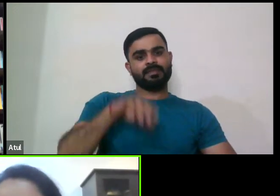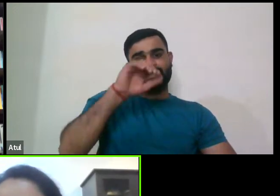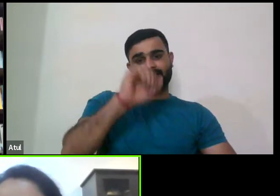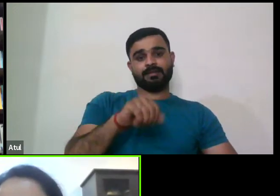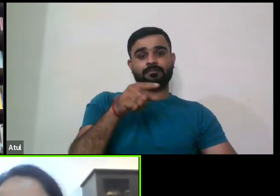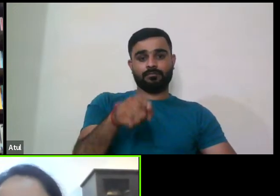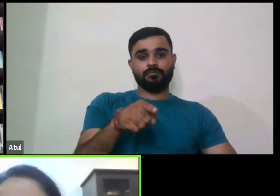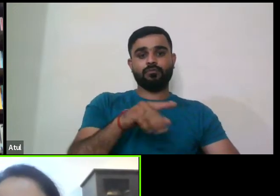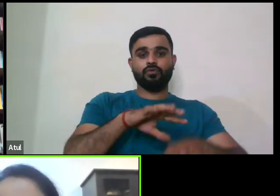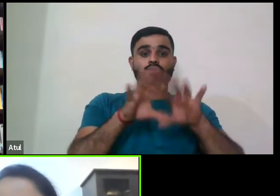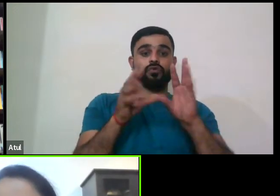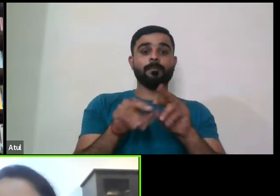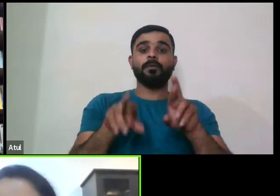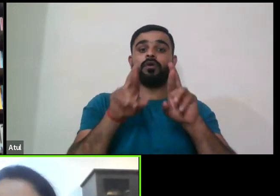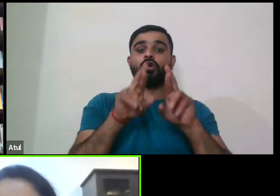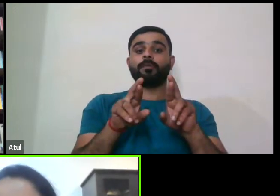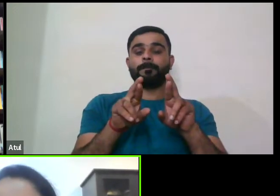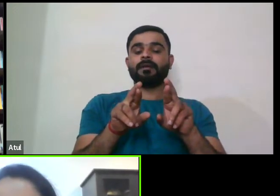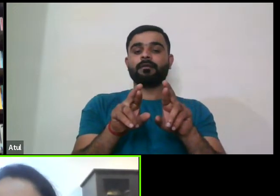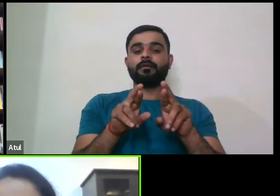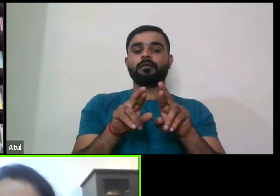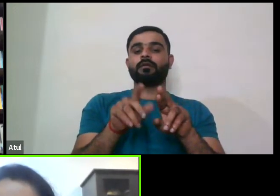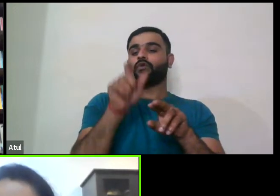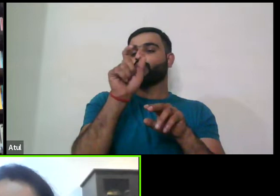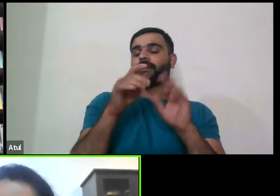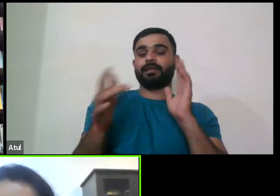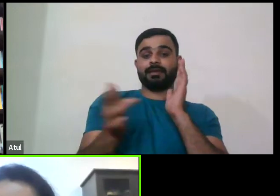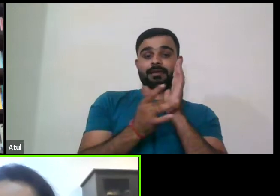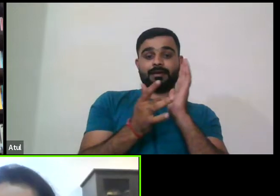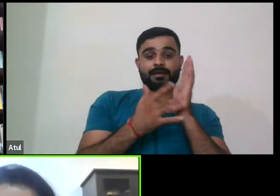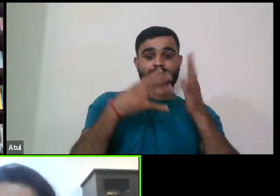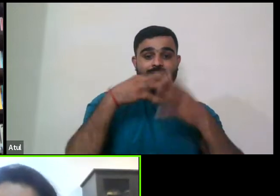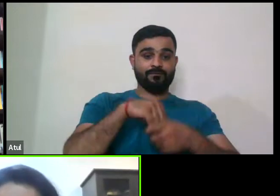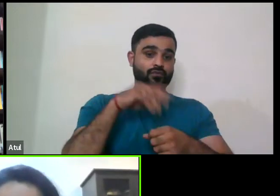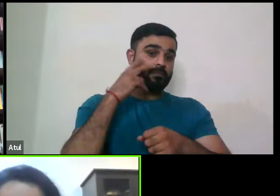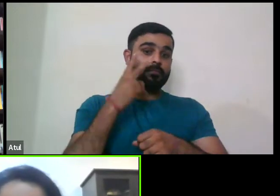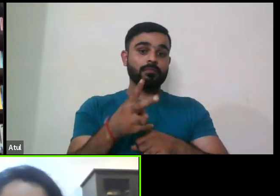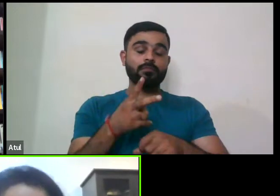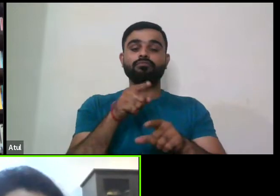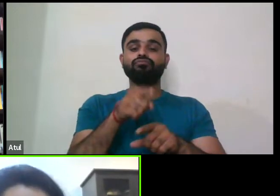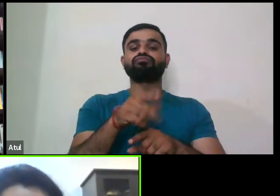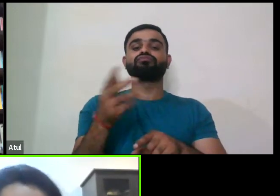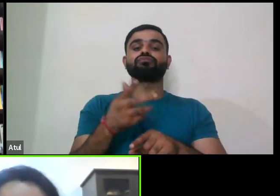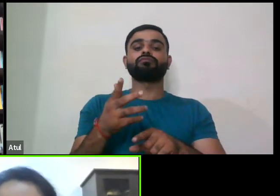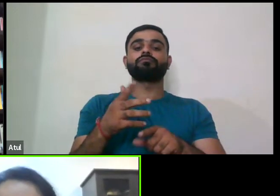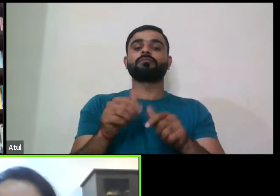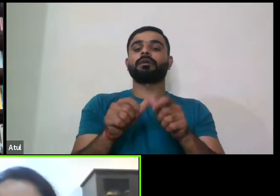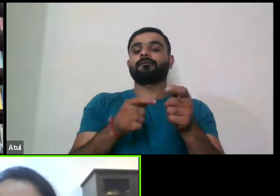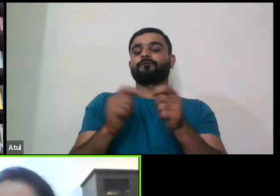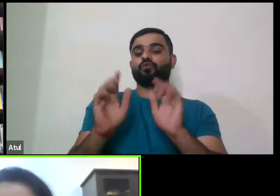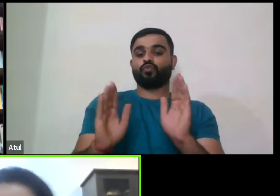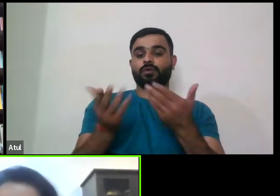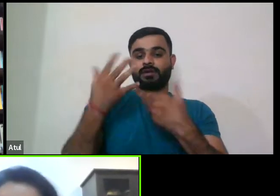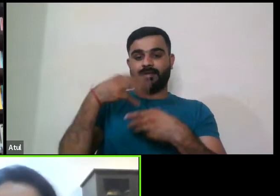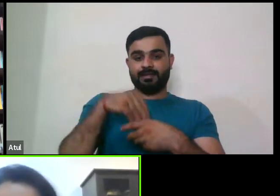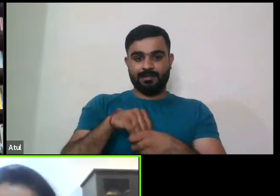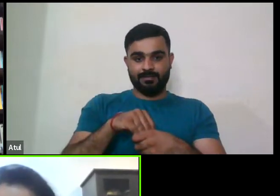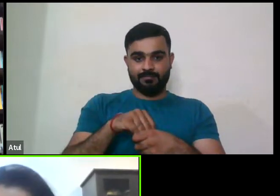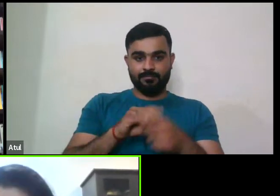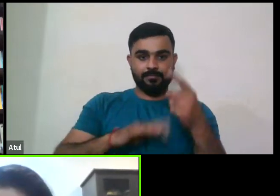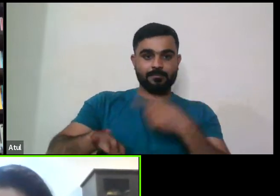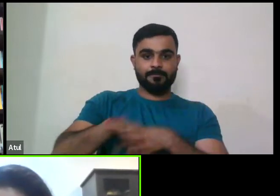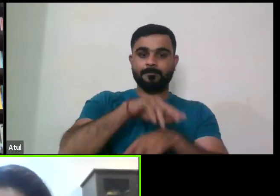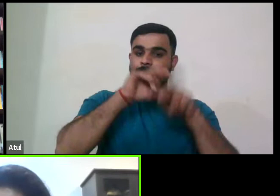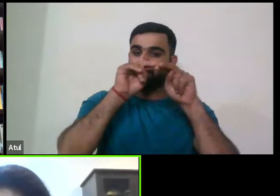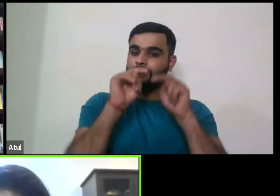think hopefully as we go forward, technology will be seen for what it is, which is an enabler and not something that